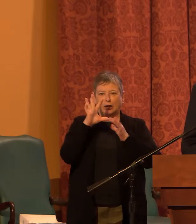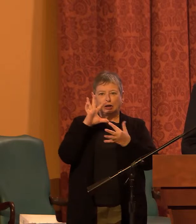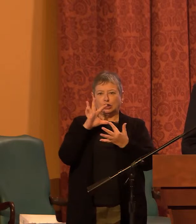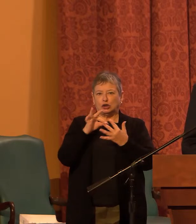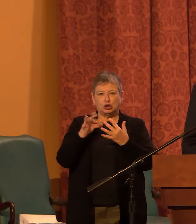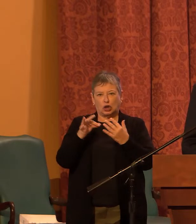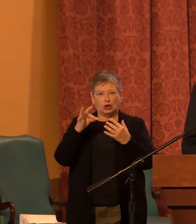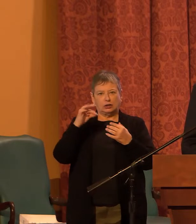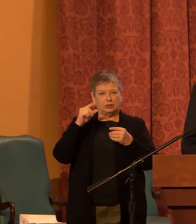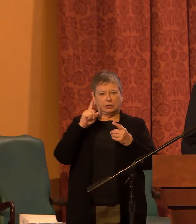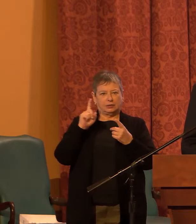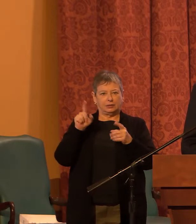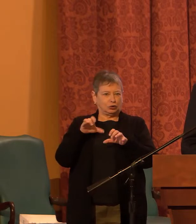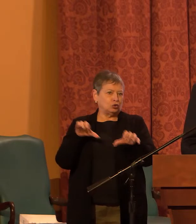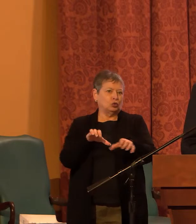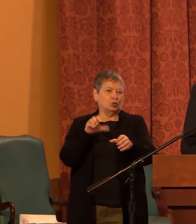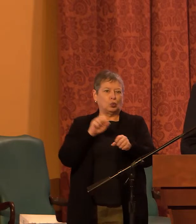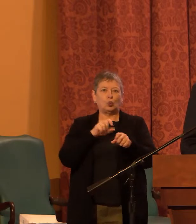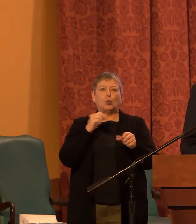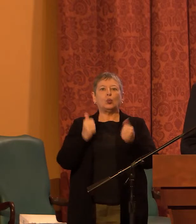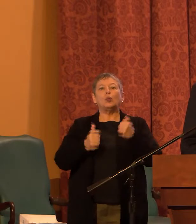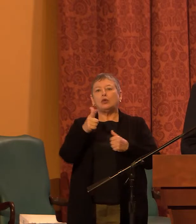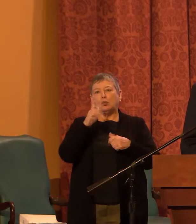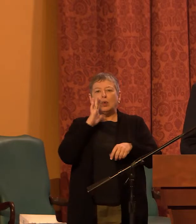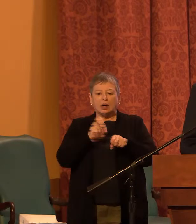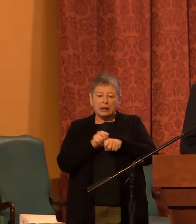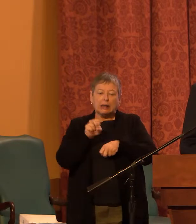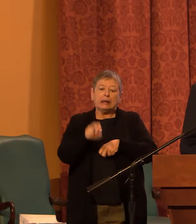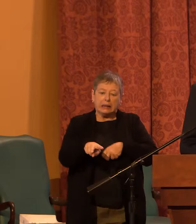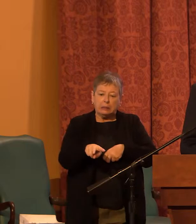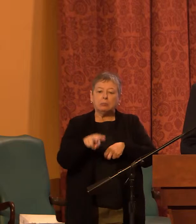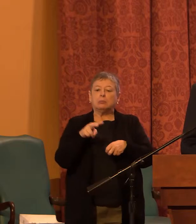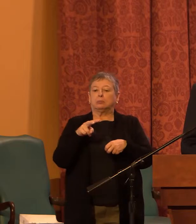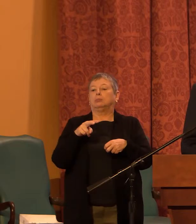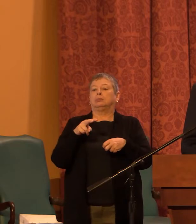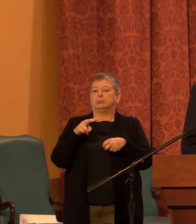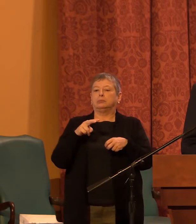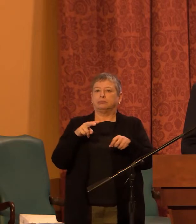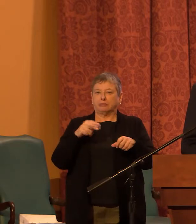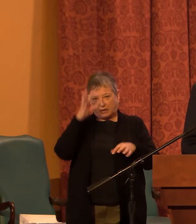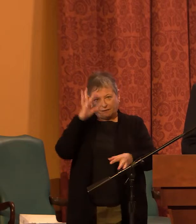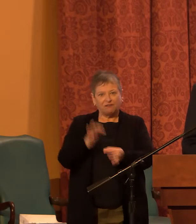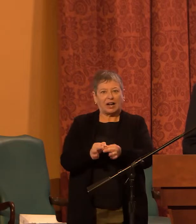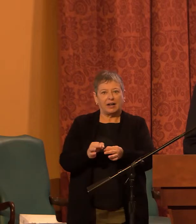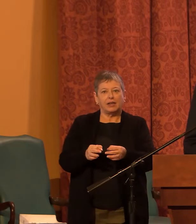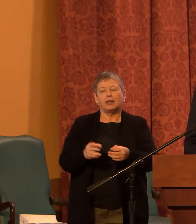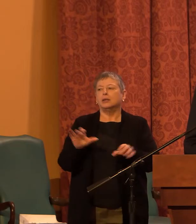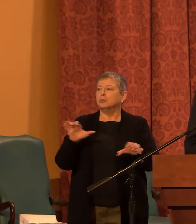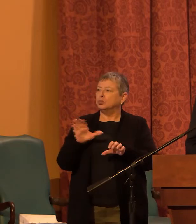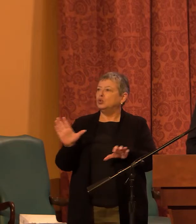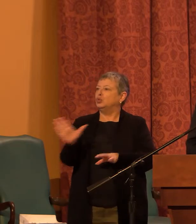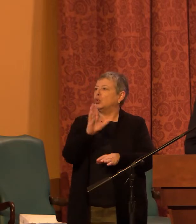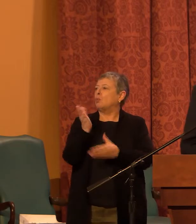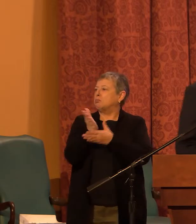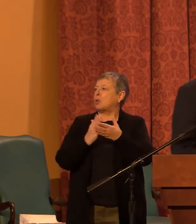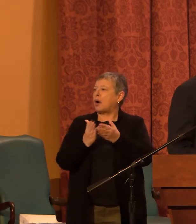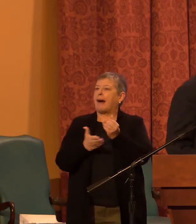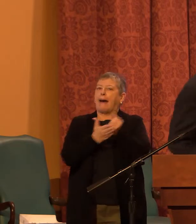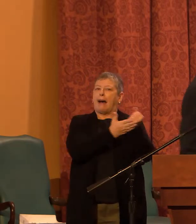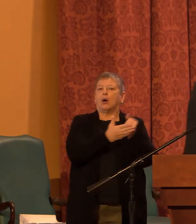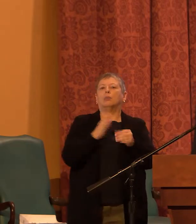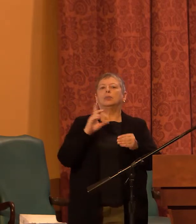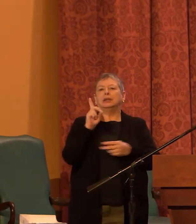lead role in a cage. So please join me and do what we can to help the disability community of Louisiana. Thank you.